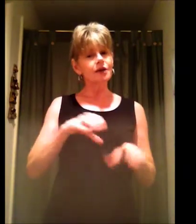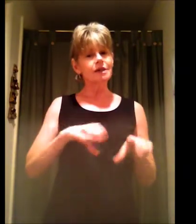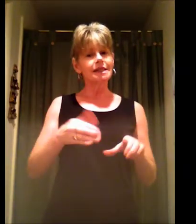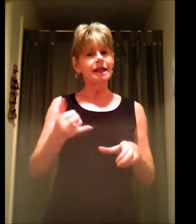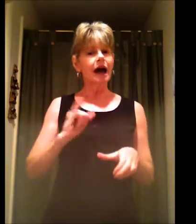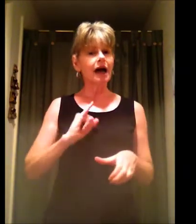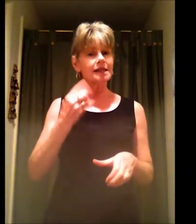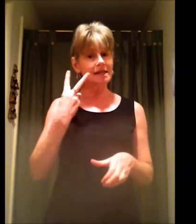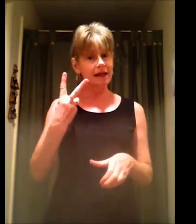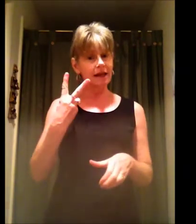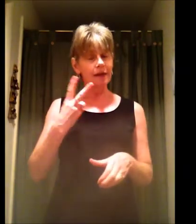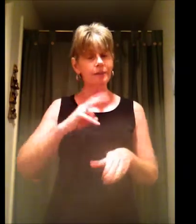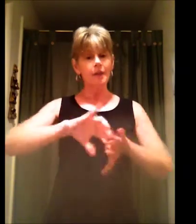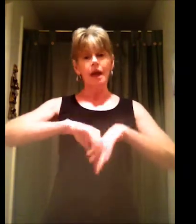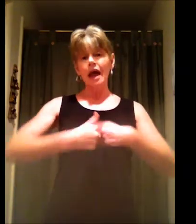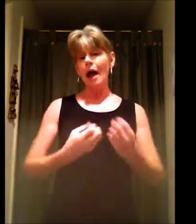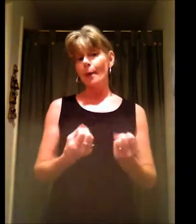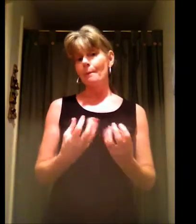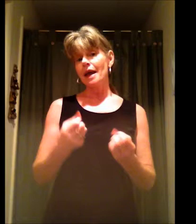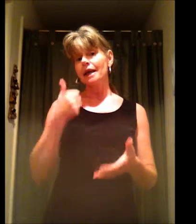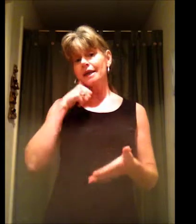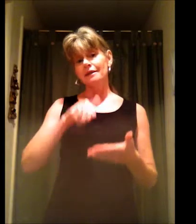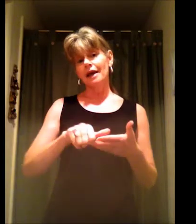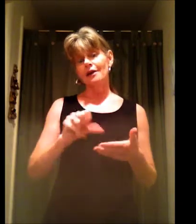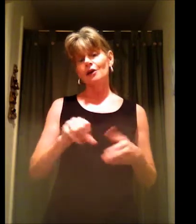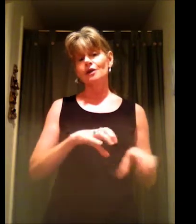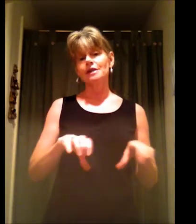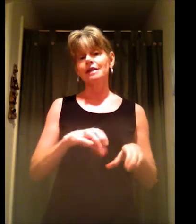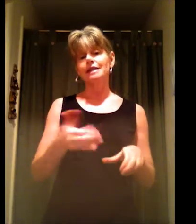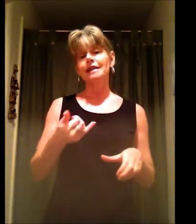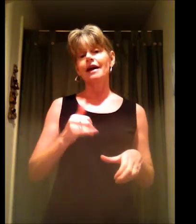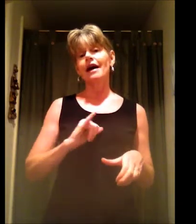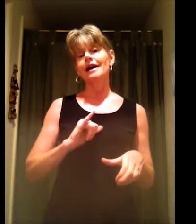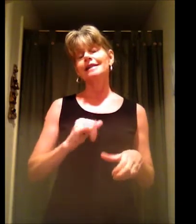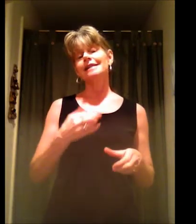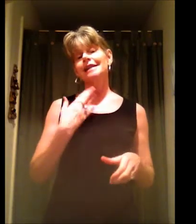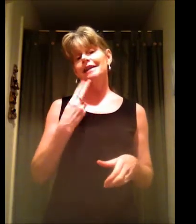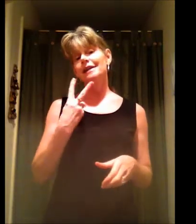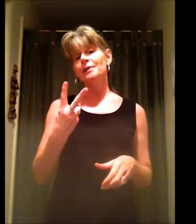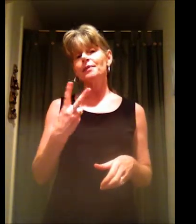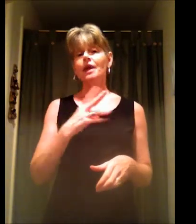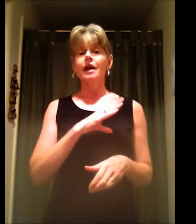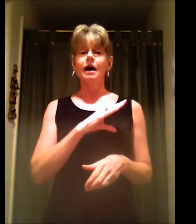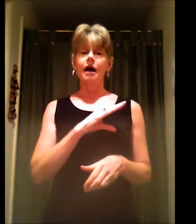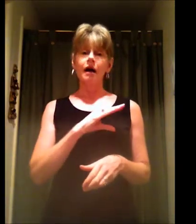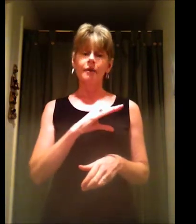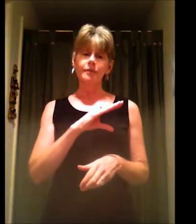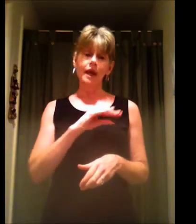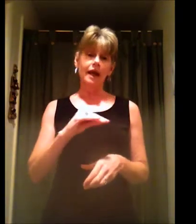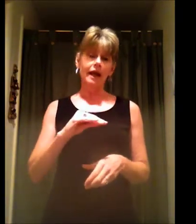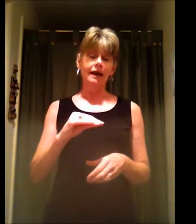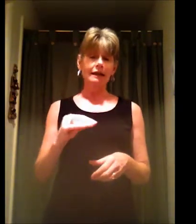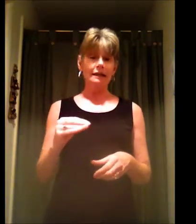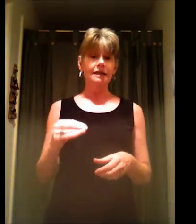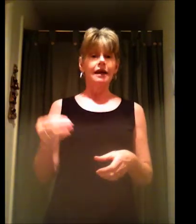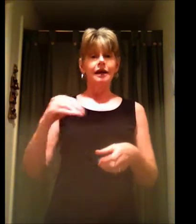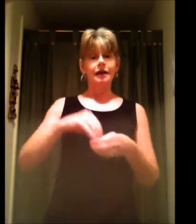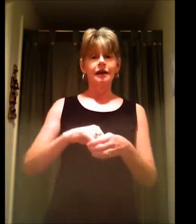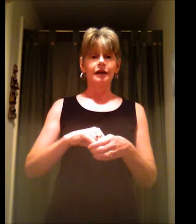letters did I see? How many letters did I see? And